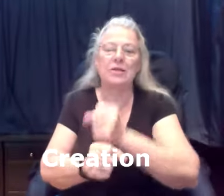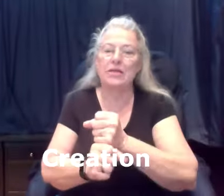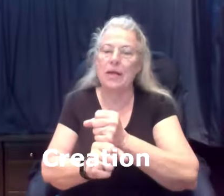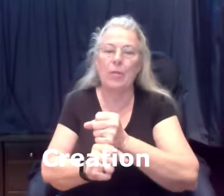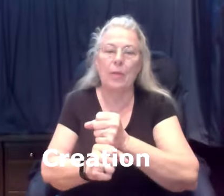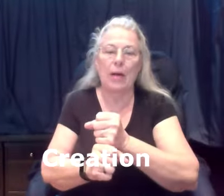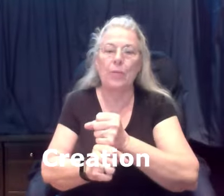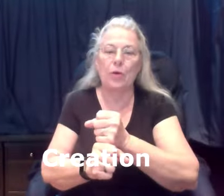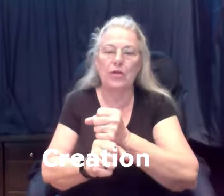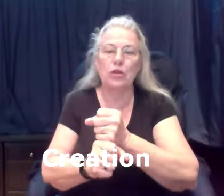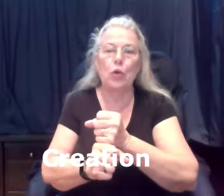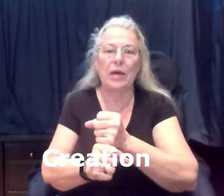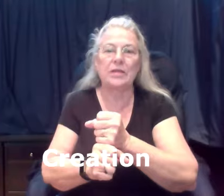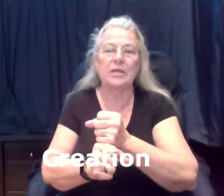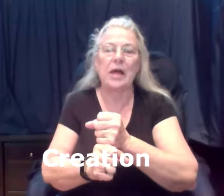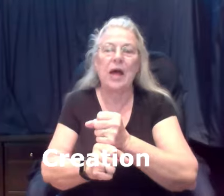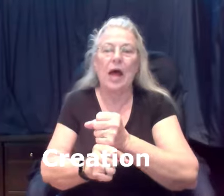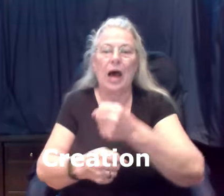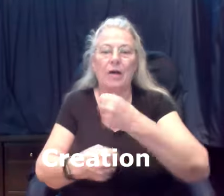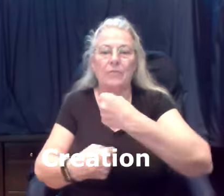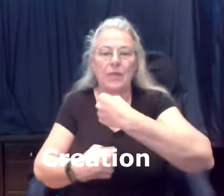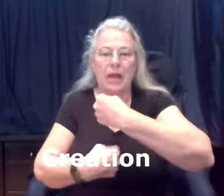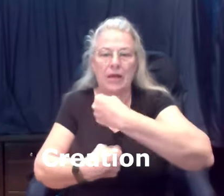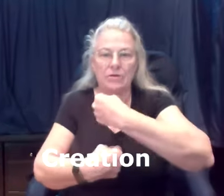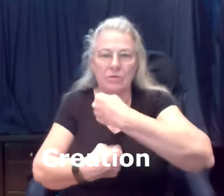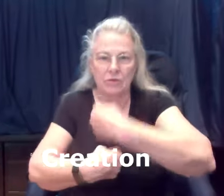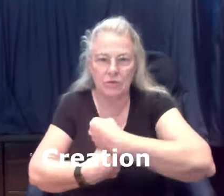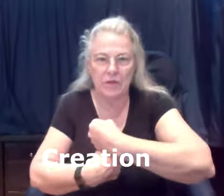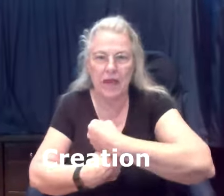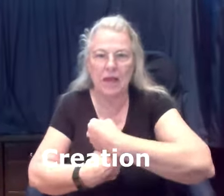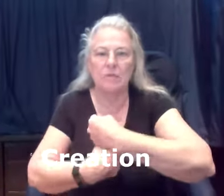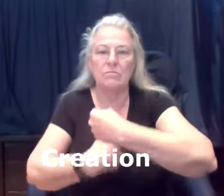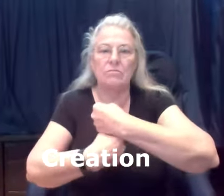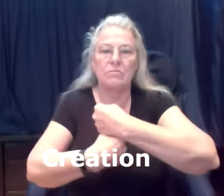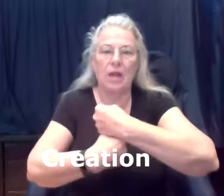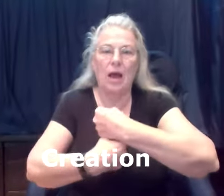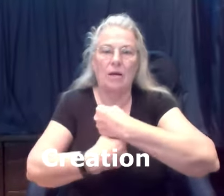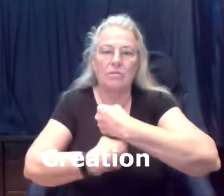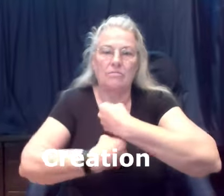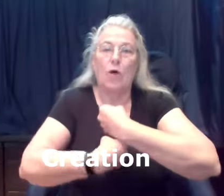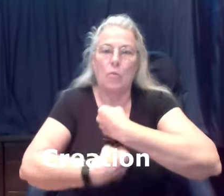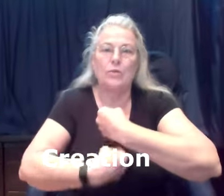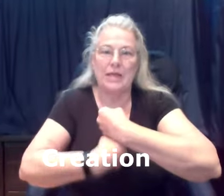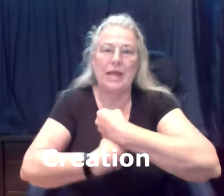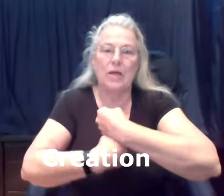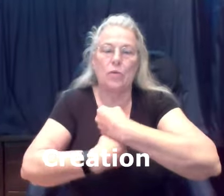a double bump with a twist. And you take it almost inward